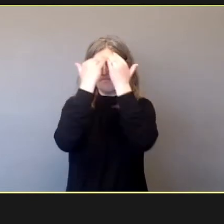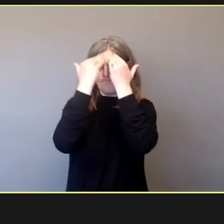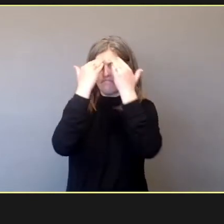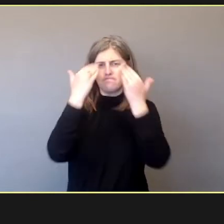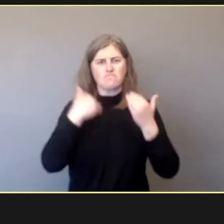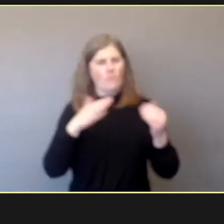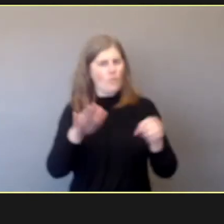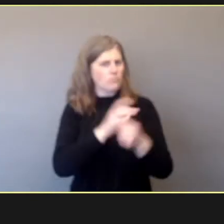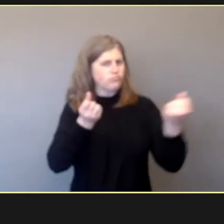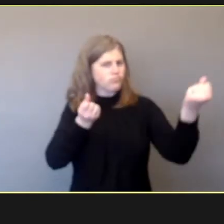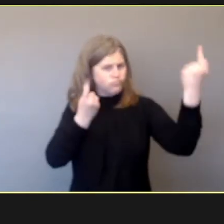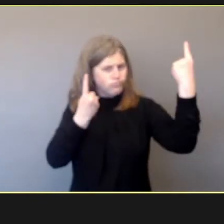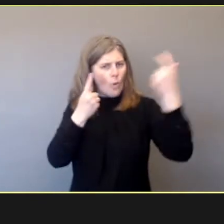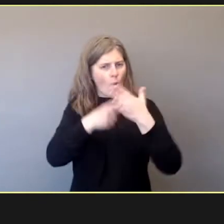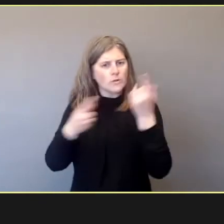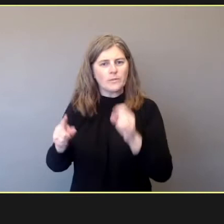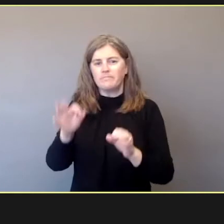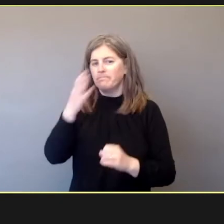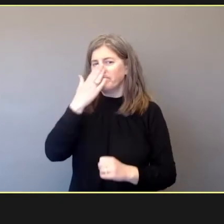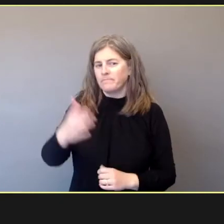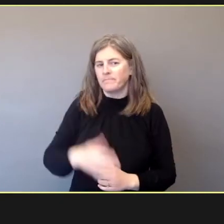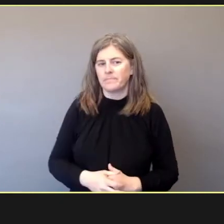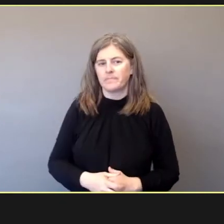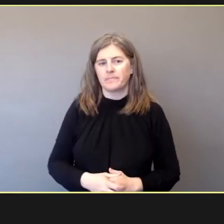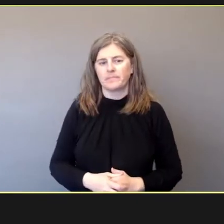too. Thanks.